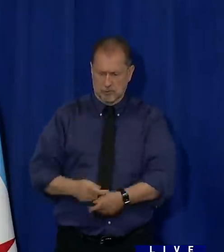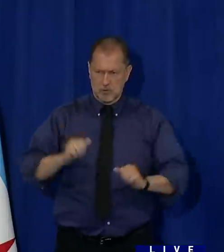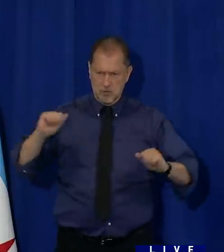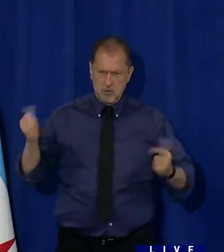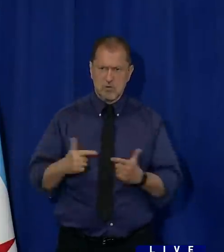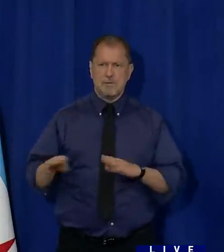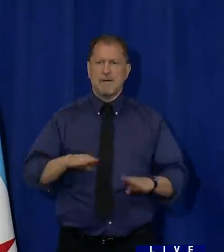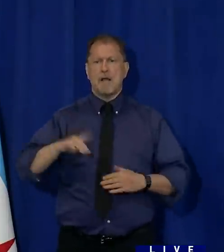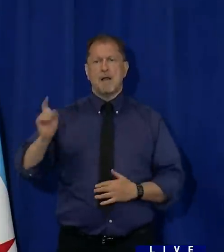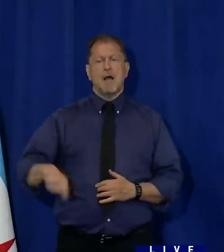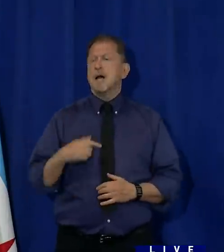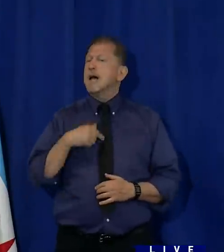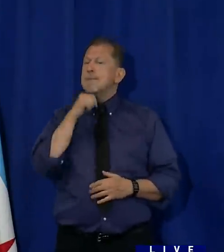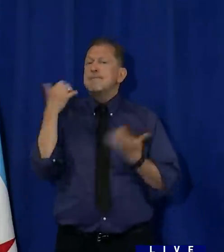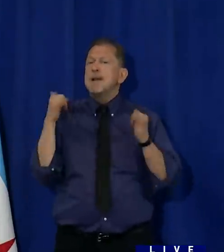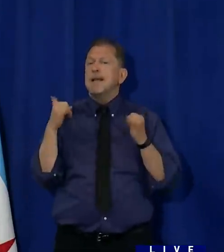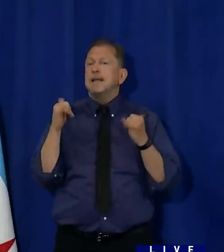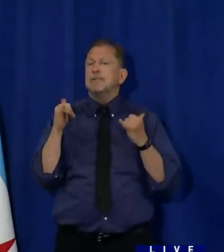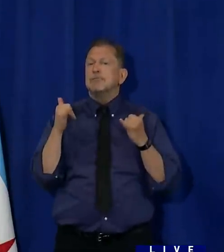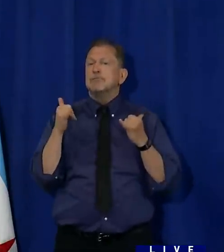I'm not playing.